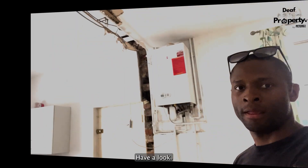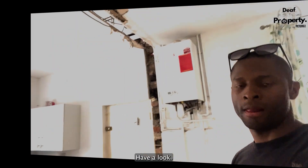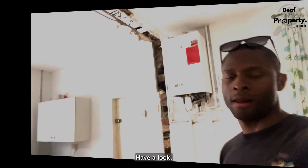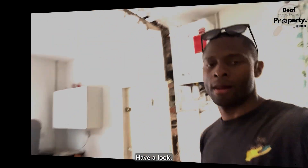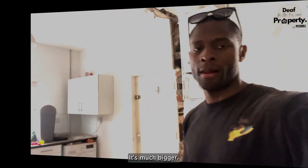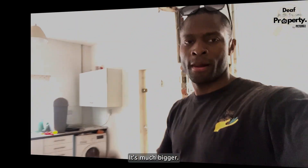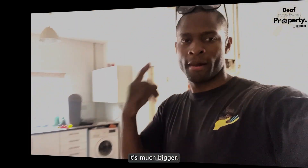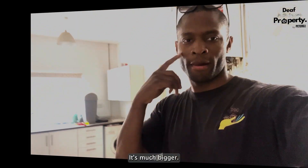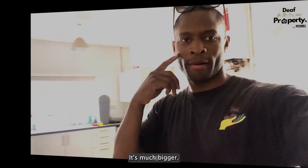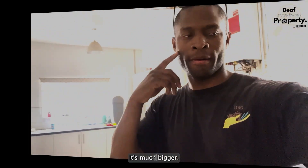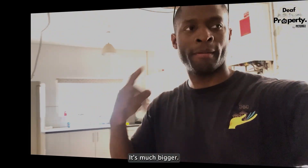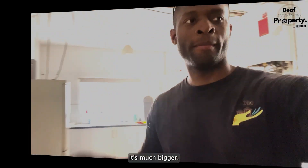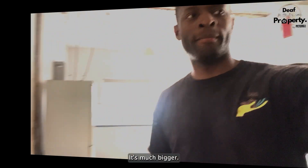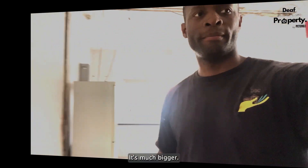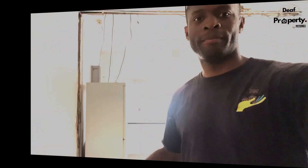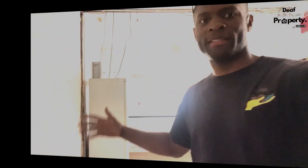Have a look, it's much bigger.